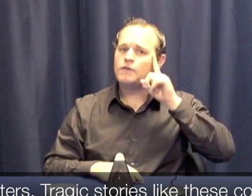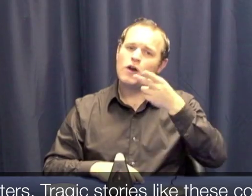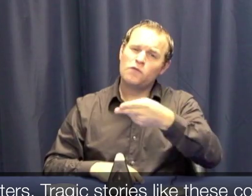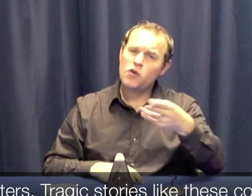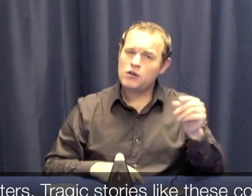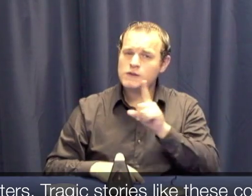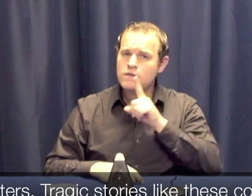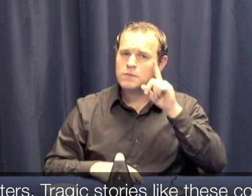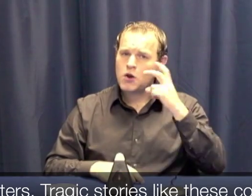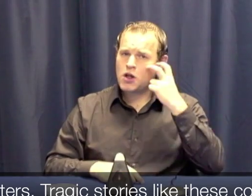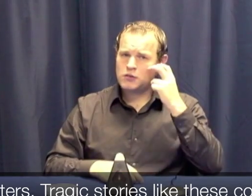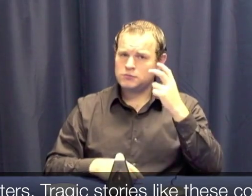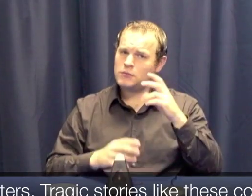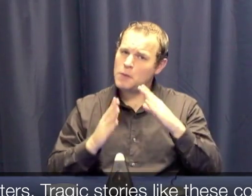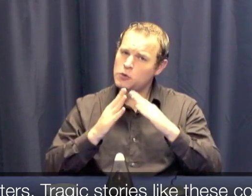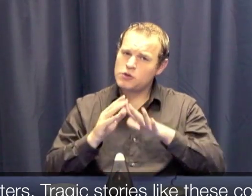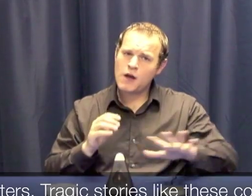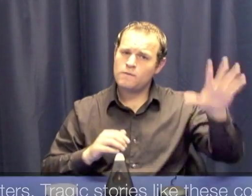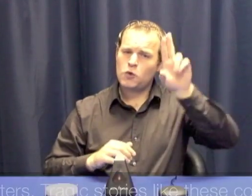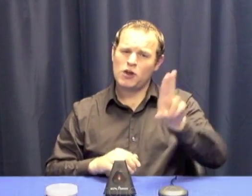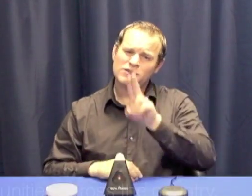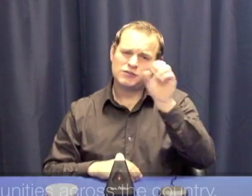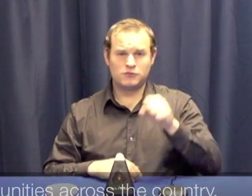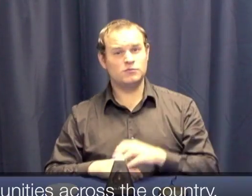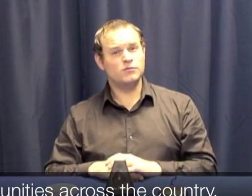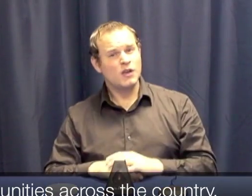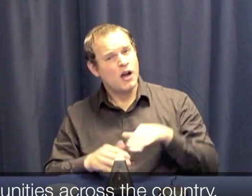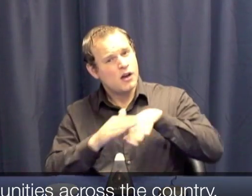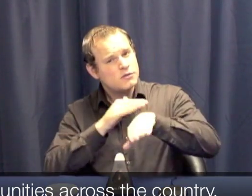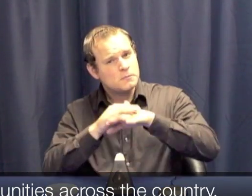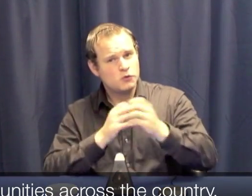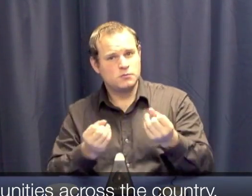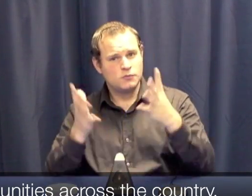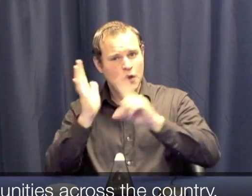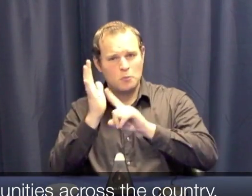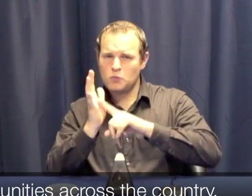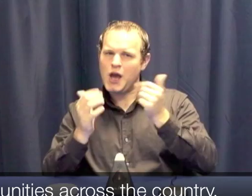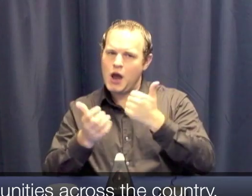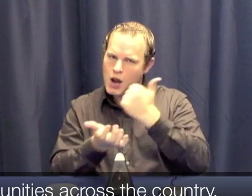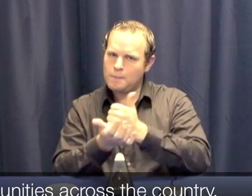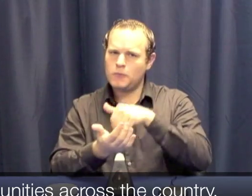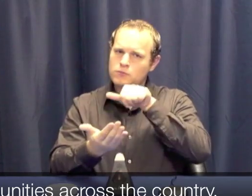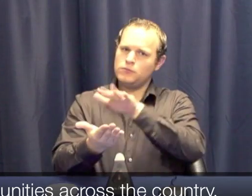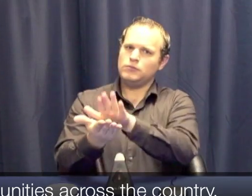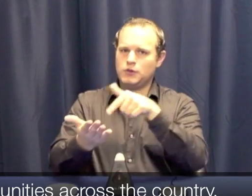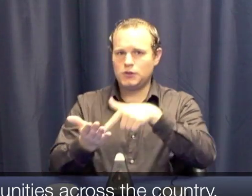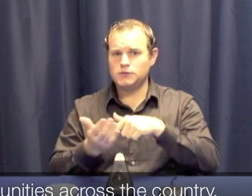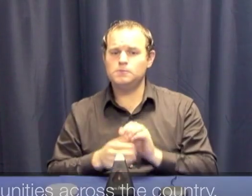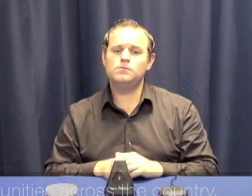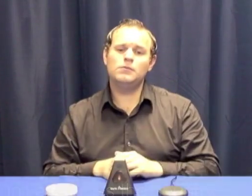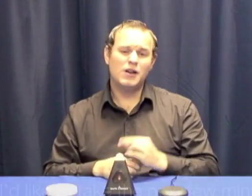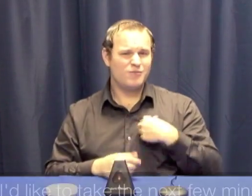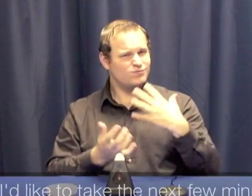in her bedroom by firefighters. Tragic stories like these continue to affect the deaf and hard of hearing deaf-blind communities across the